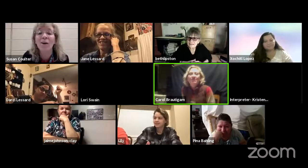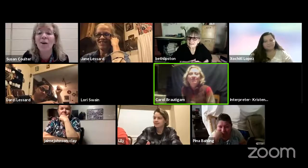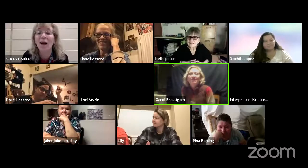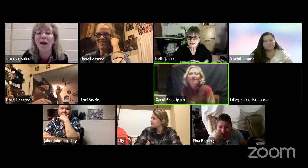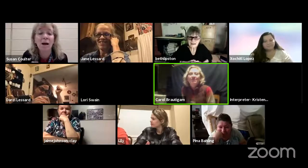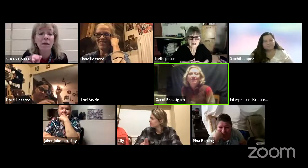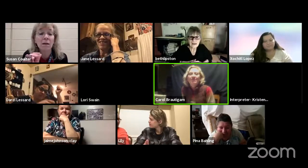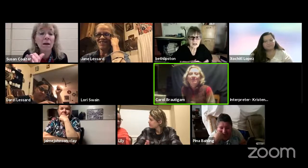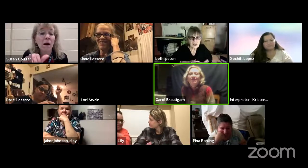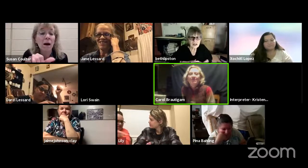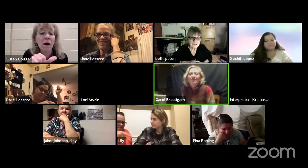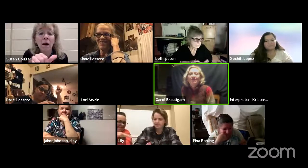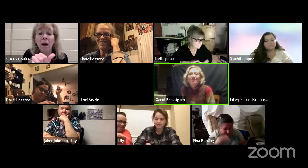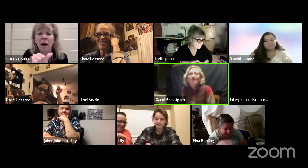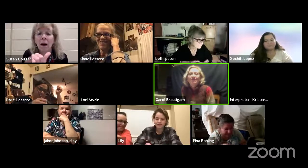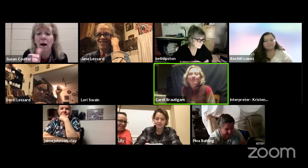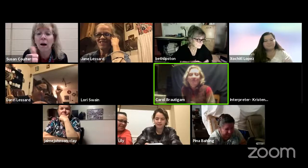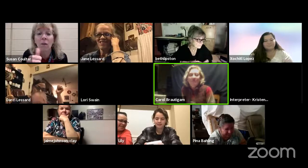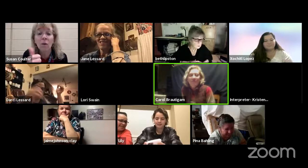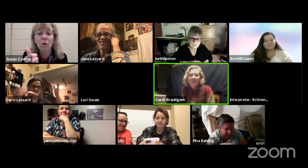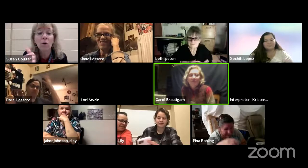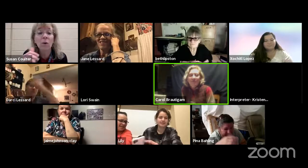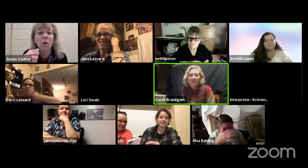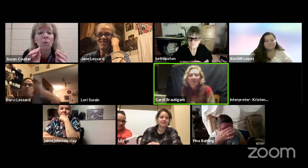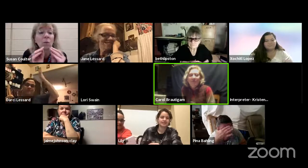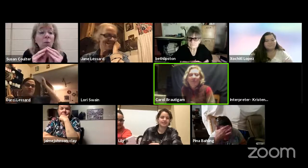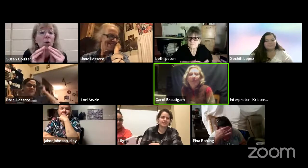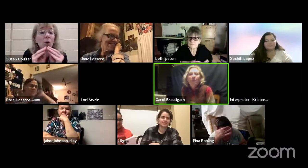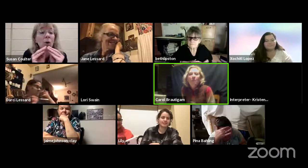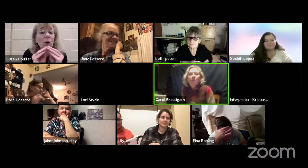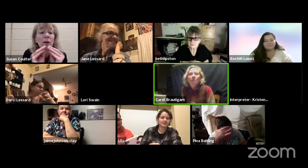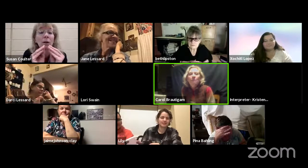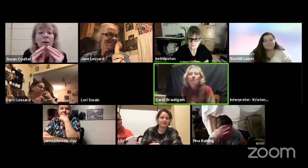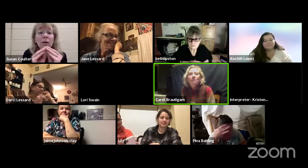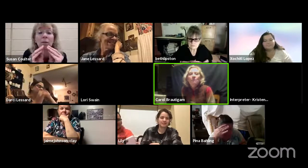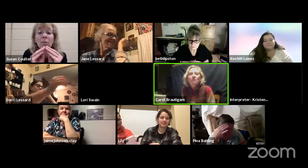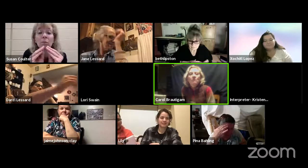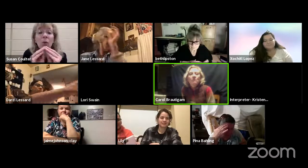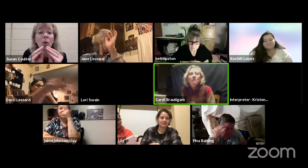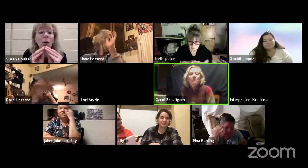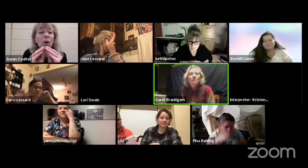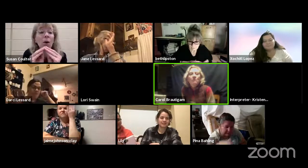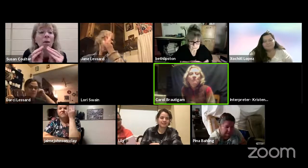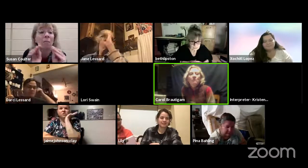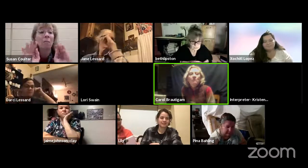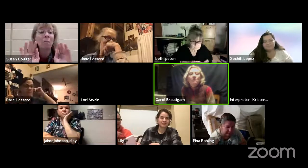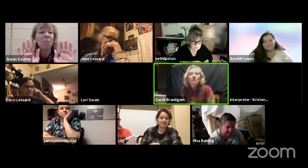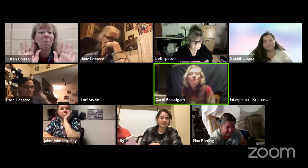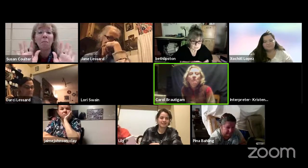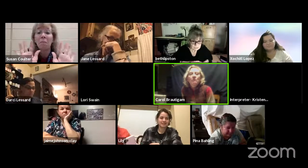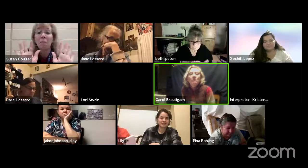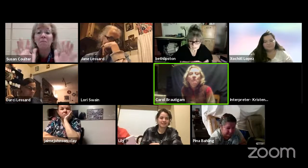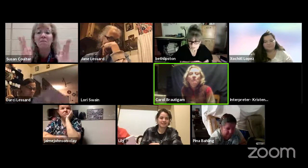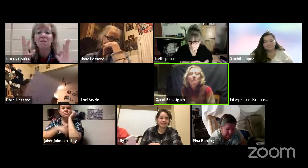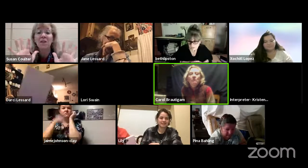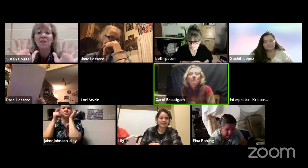a few. We can't just give up. This is our chance to really do something big and to make the city pay